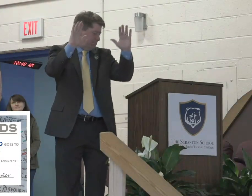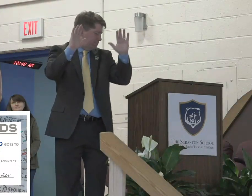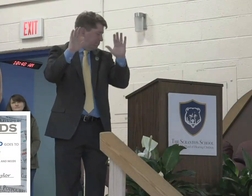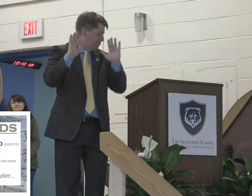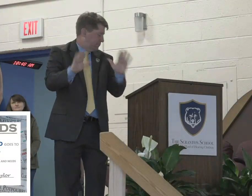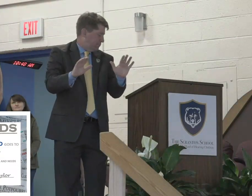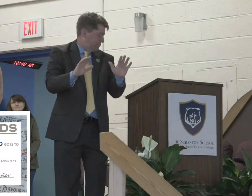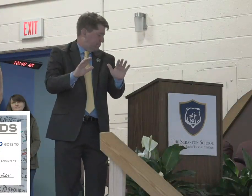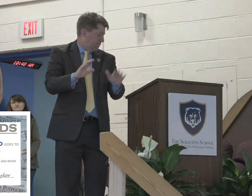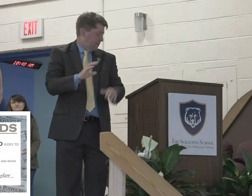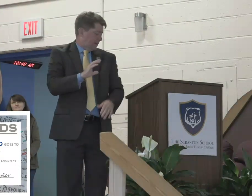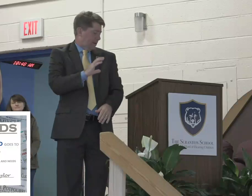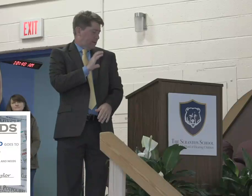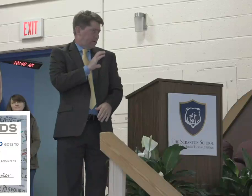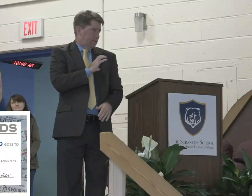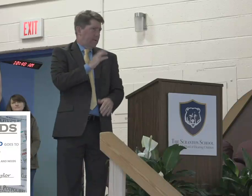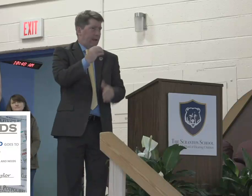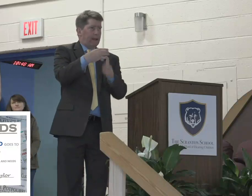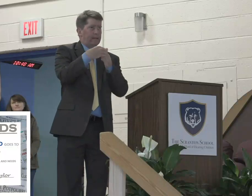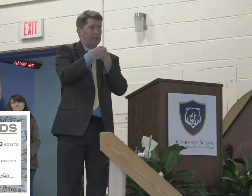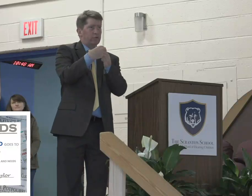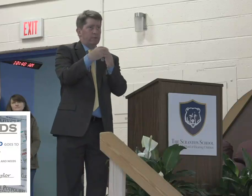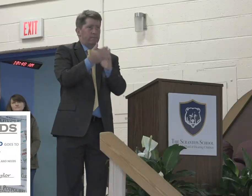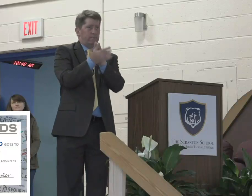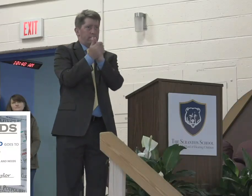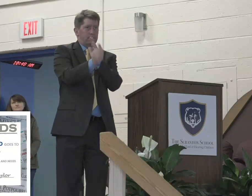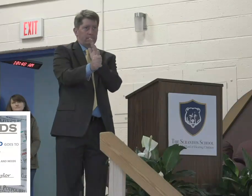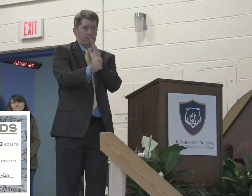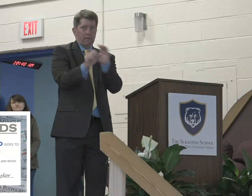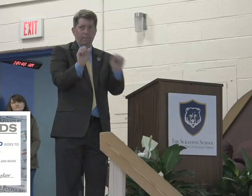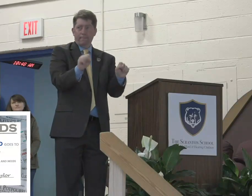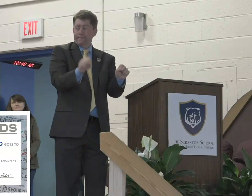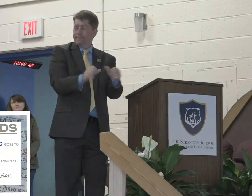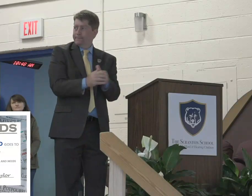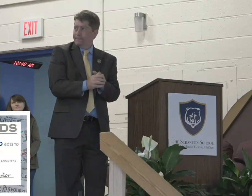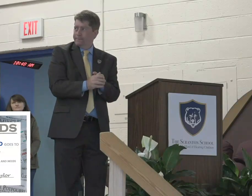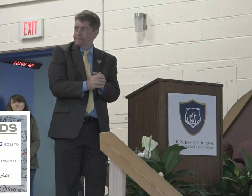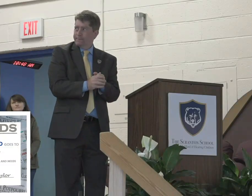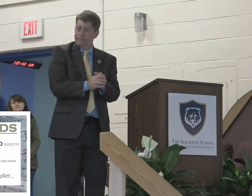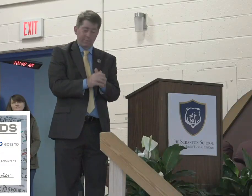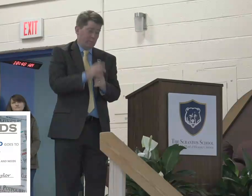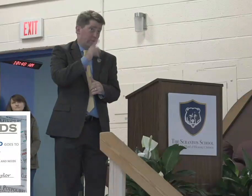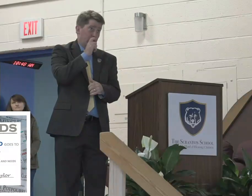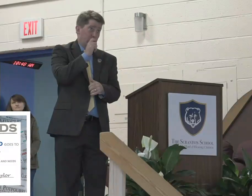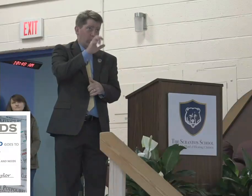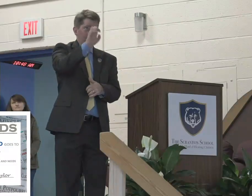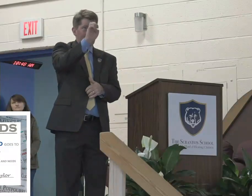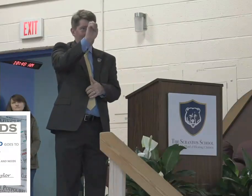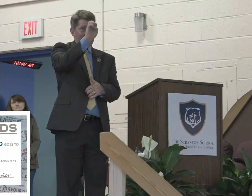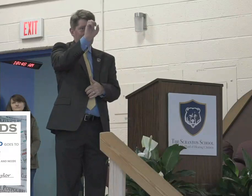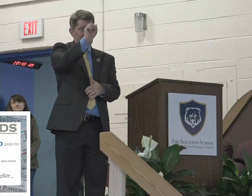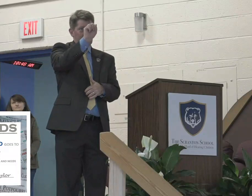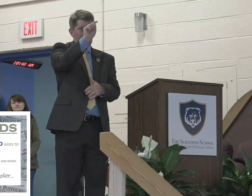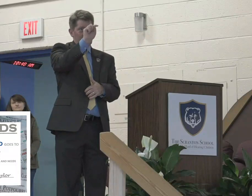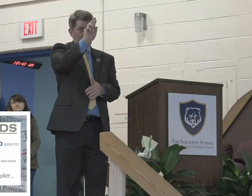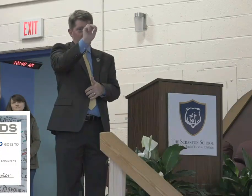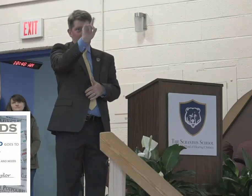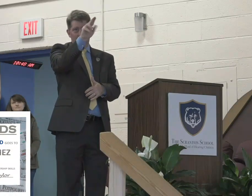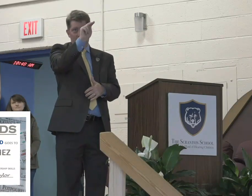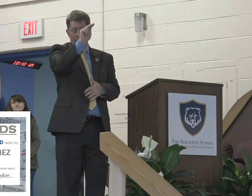person who's been an excellent example in character and in their leadership skills abilities, and is awarded